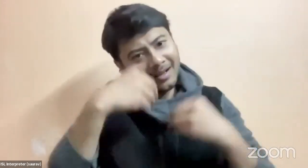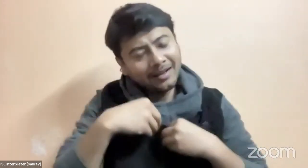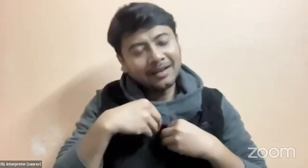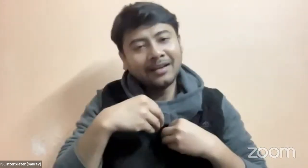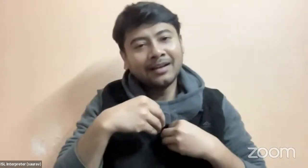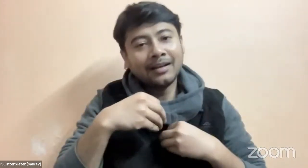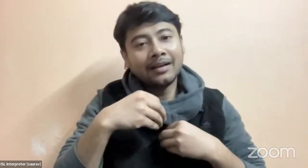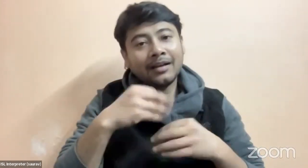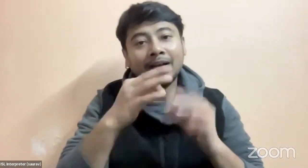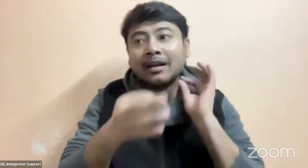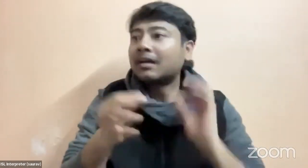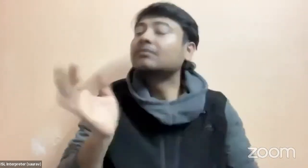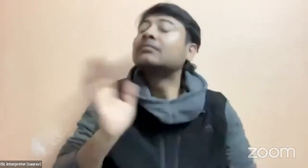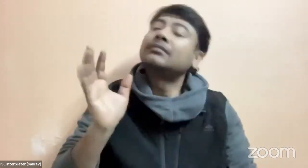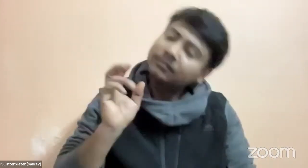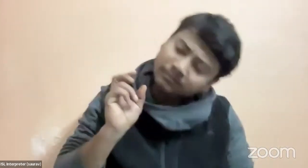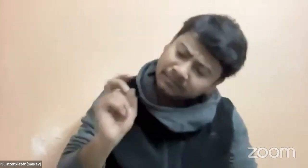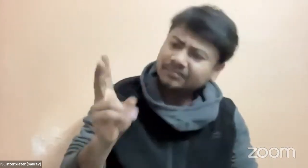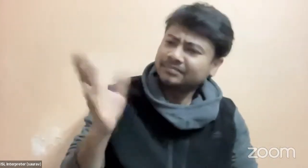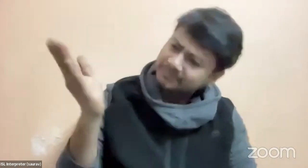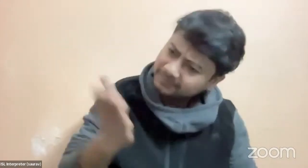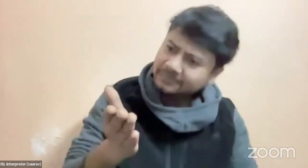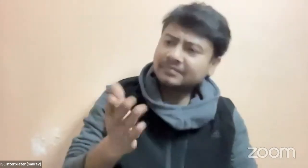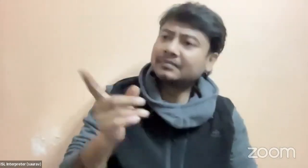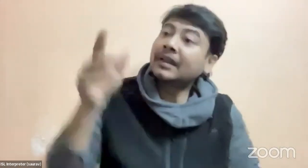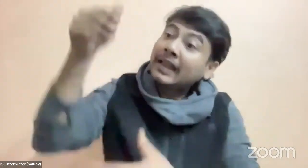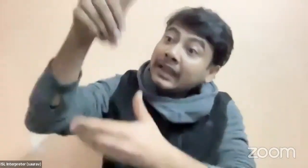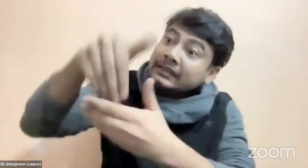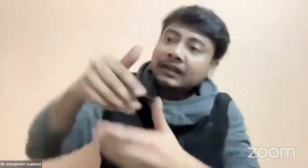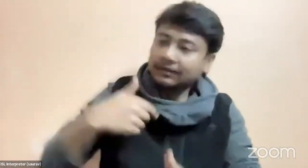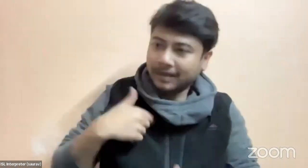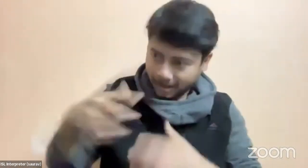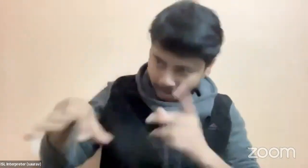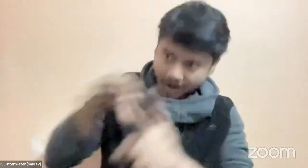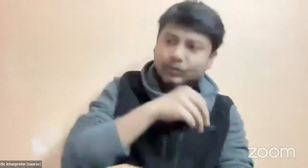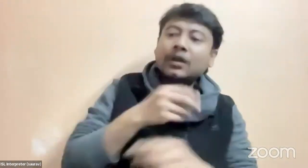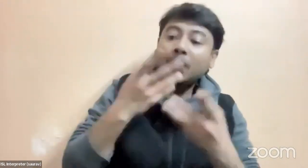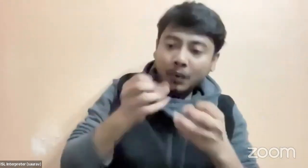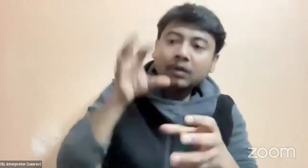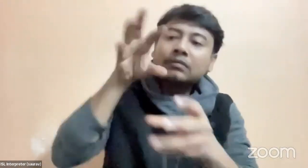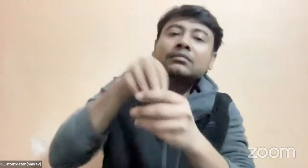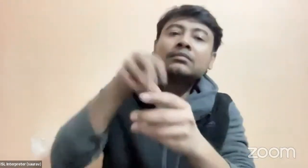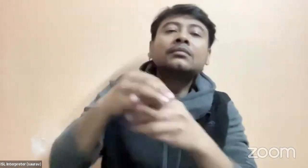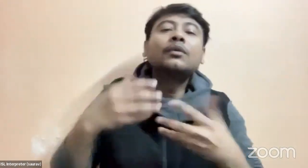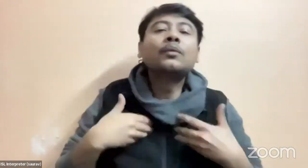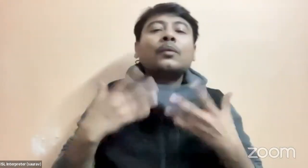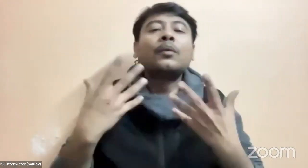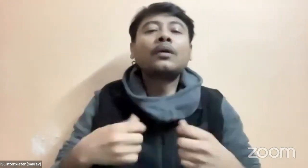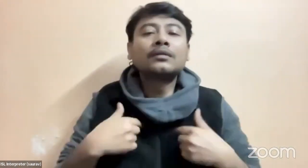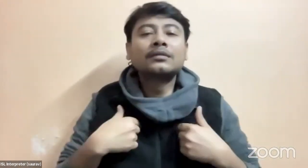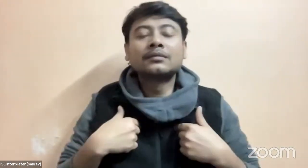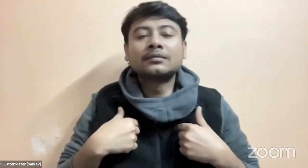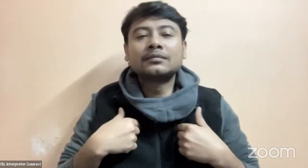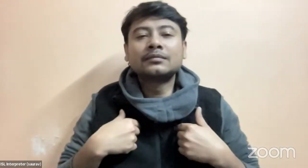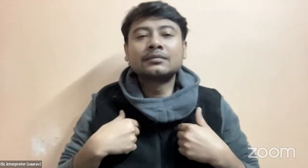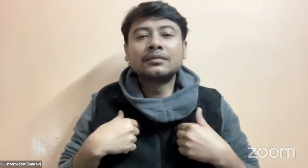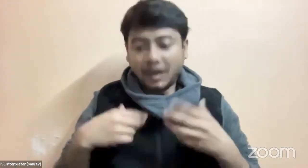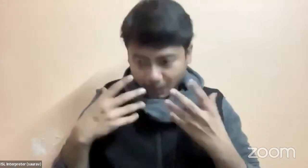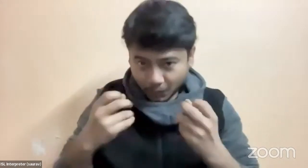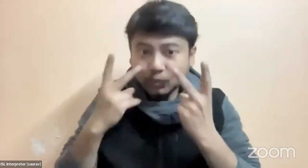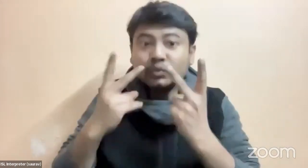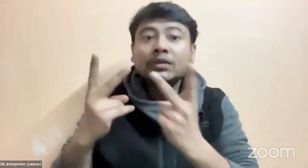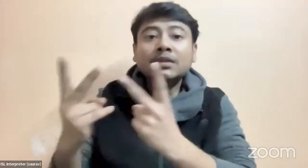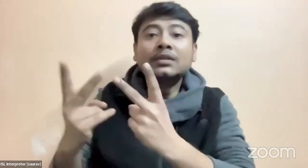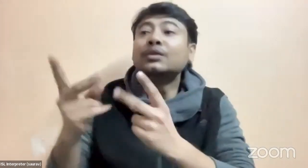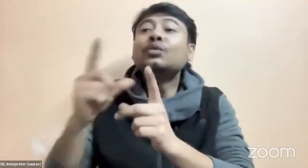And I want to personally participate, not only inside the heart, but also from outside. I want to see your leelas. I want to see your